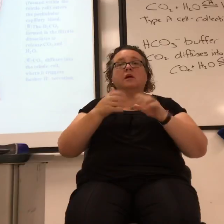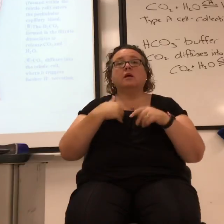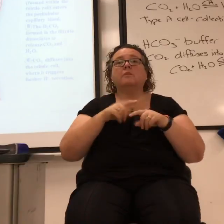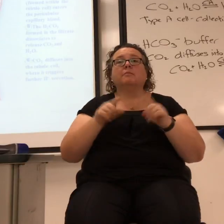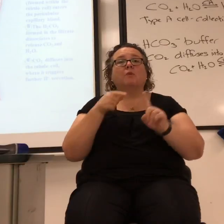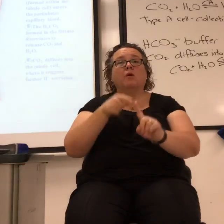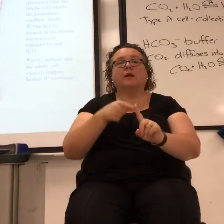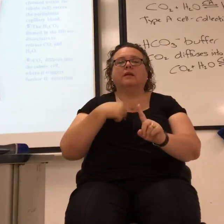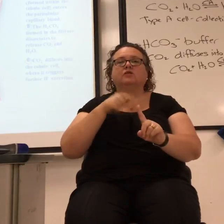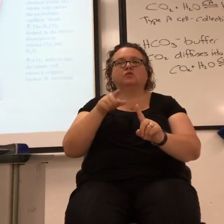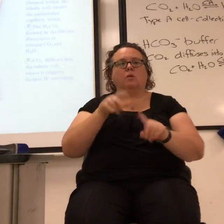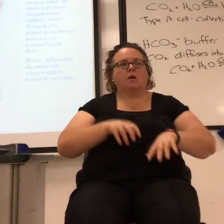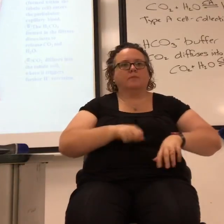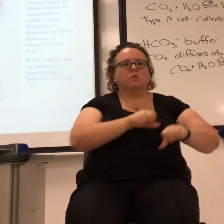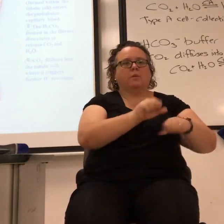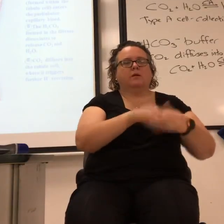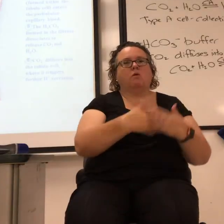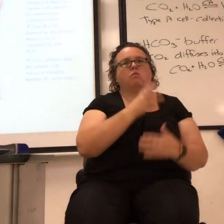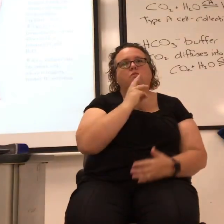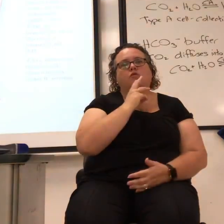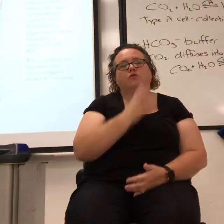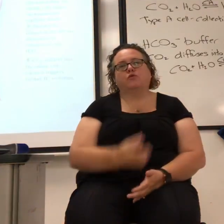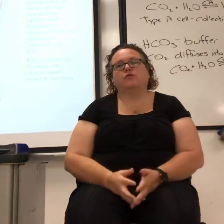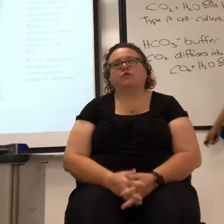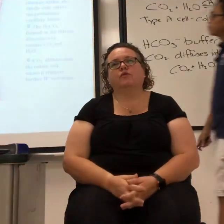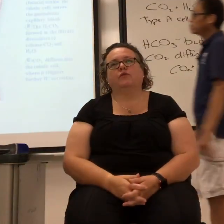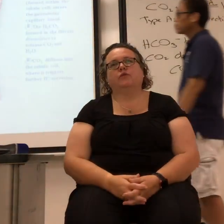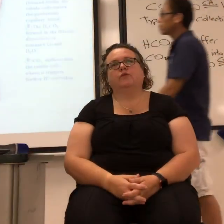you're reabsorbing the water.